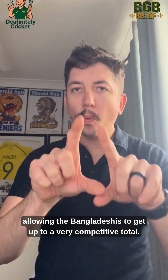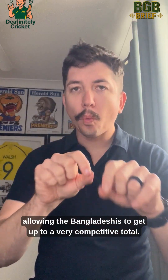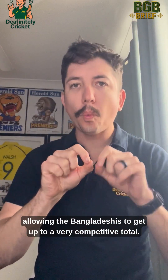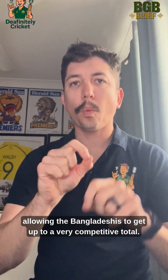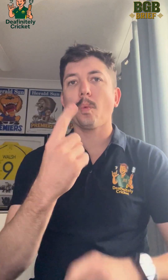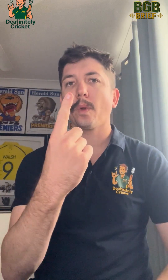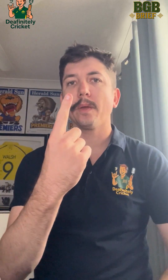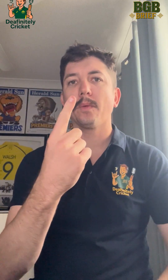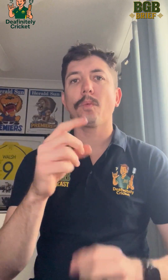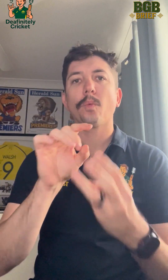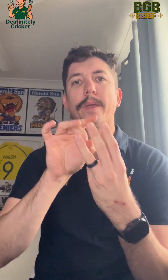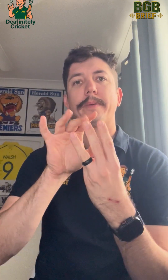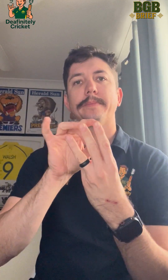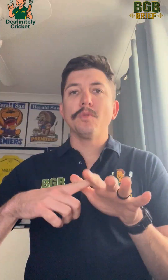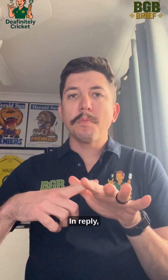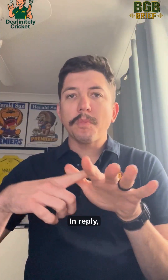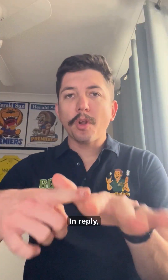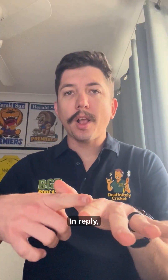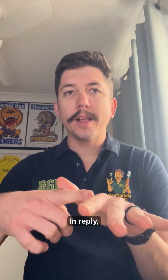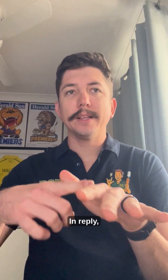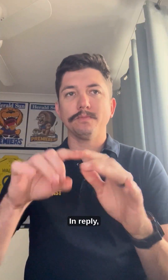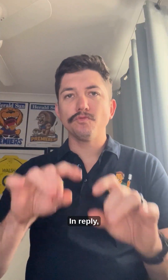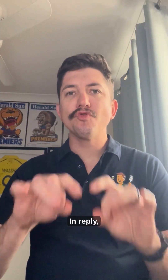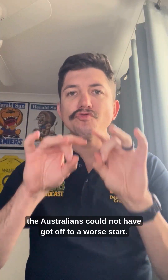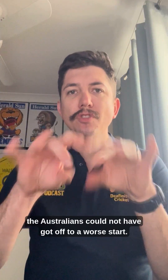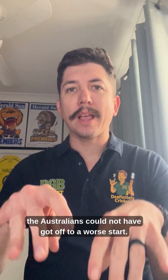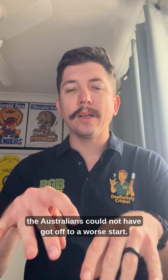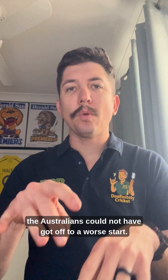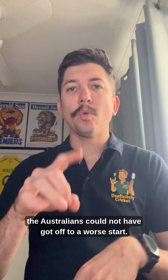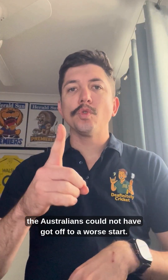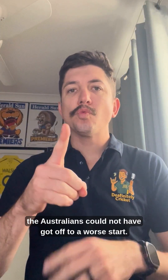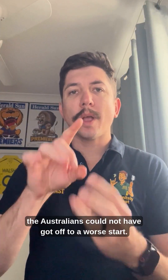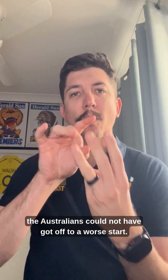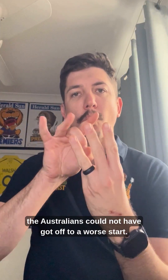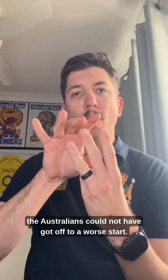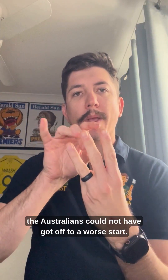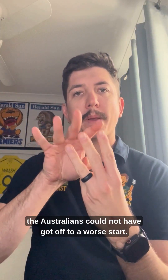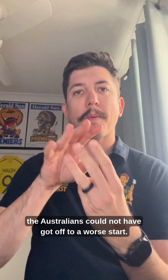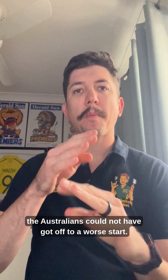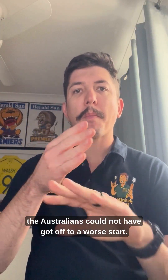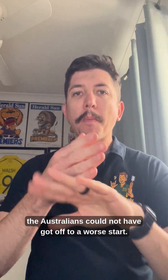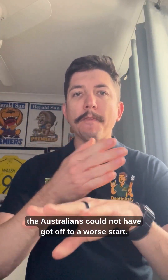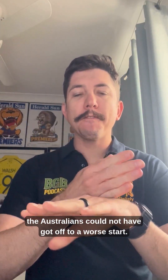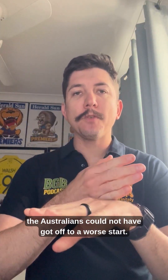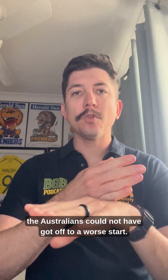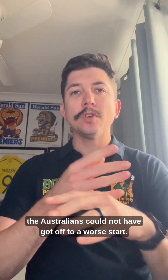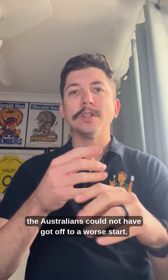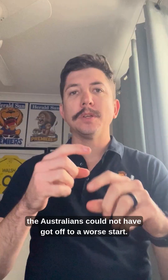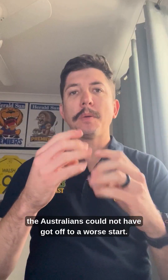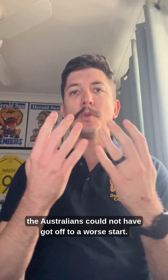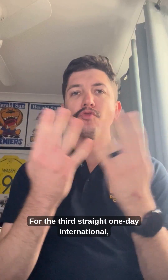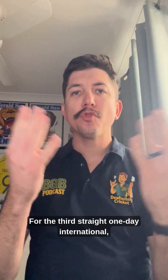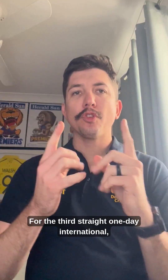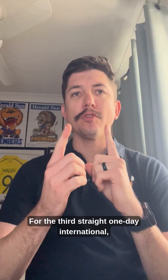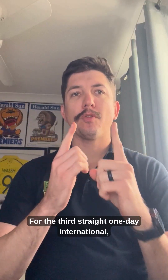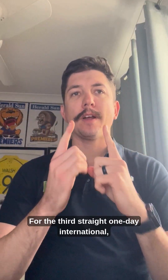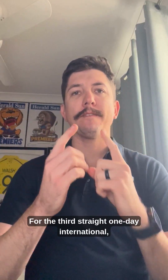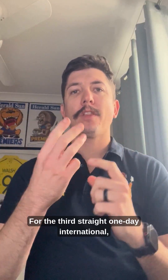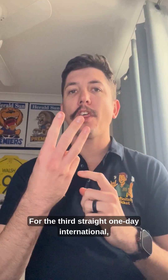competitive total. In reply, the Australians could not have got off to a worse start. For the